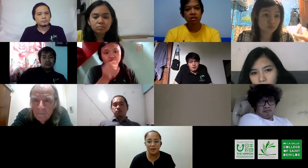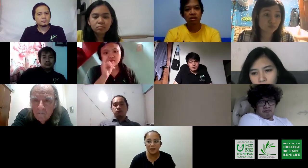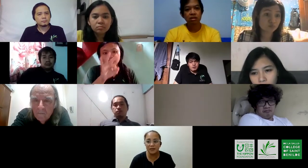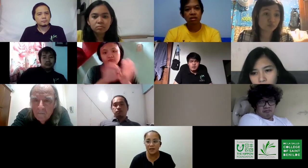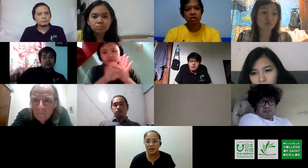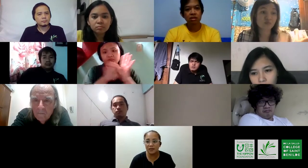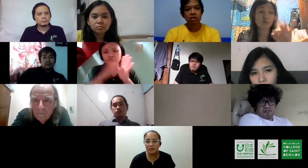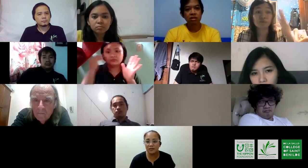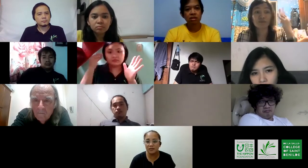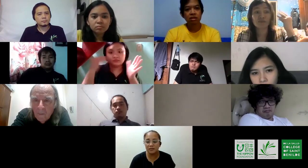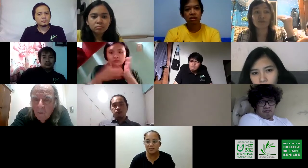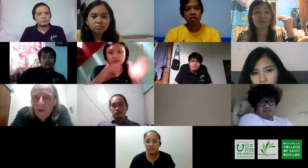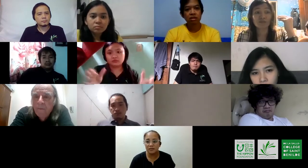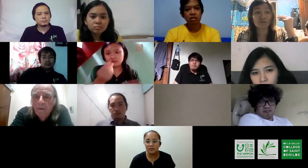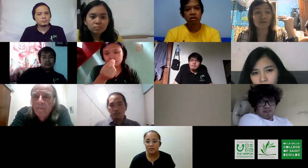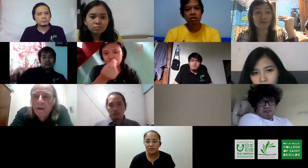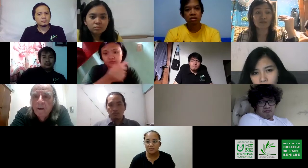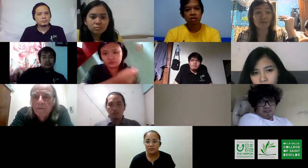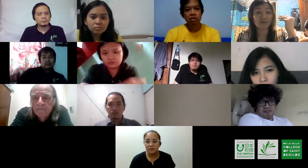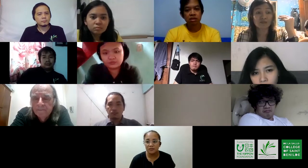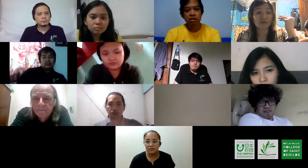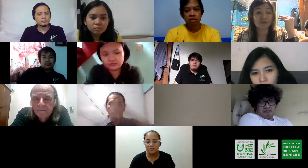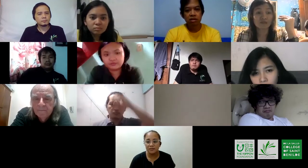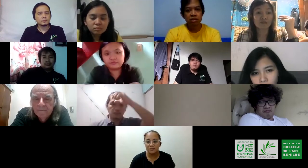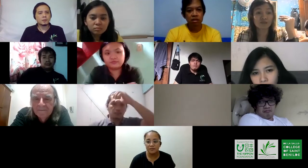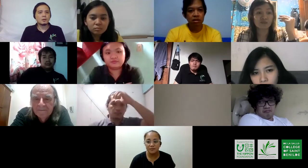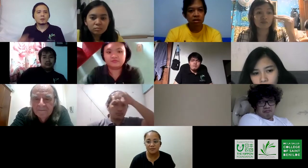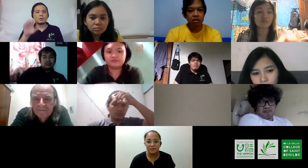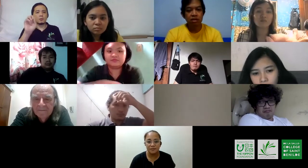That's Meg saying. What about mango?